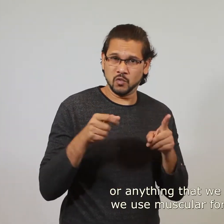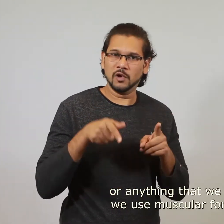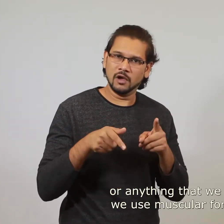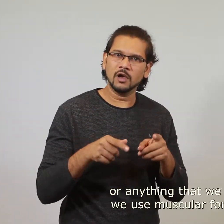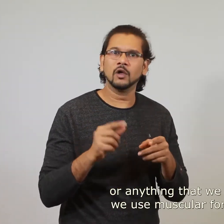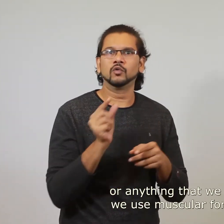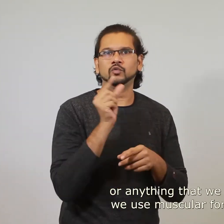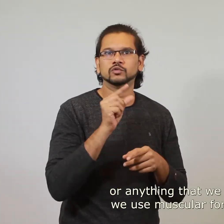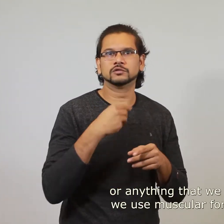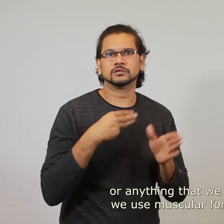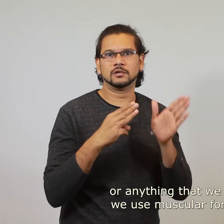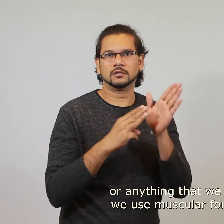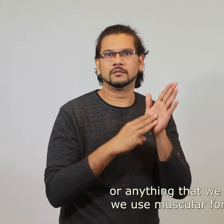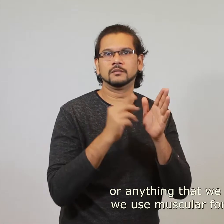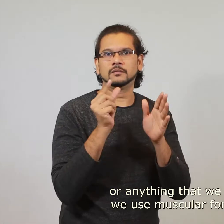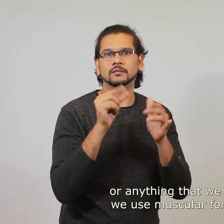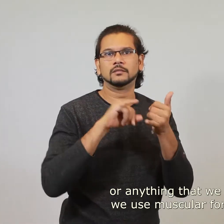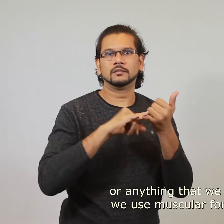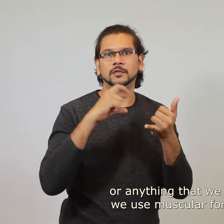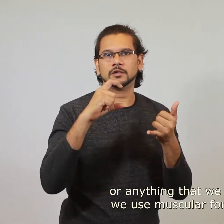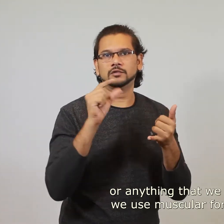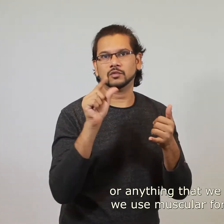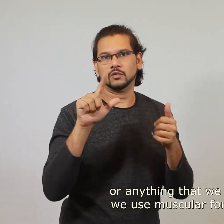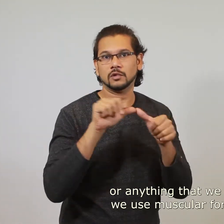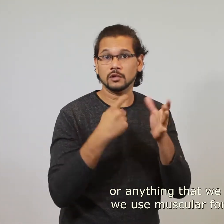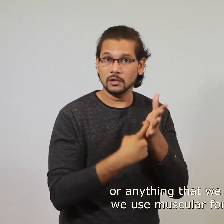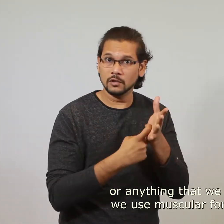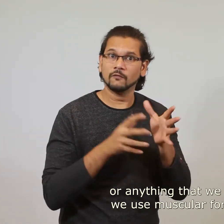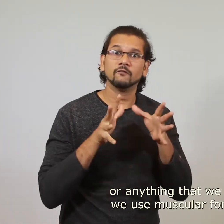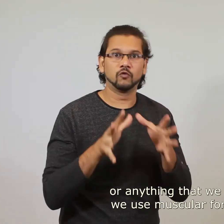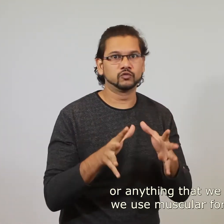Or anything that we do, we use muscular force.